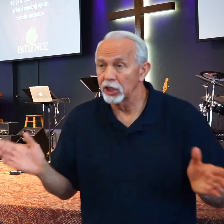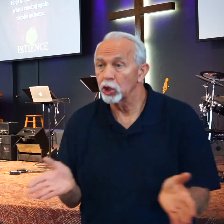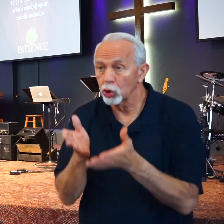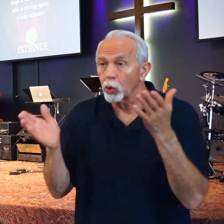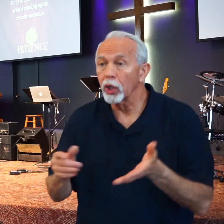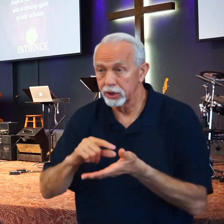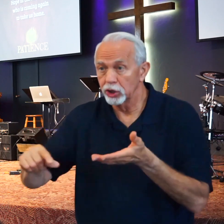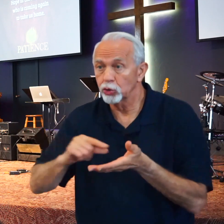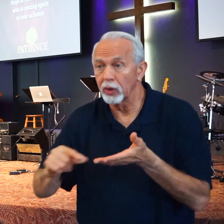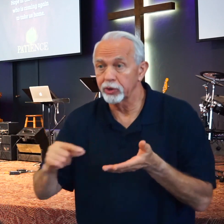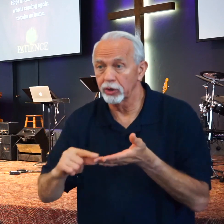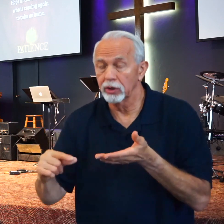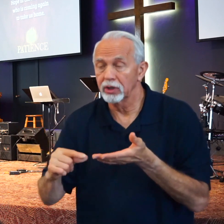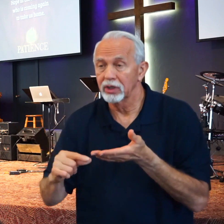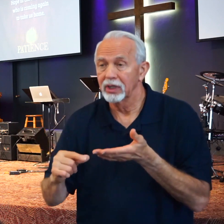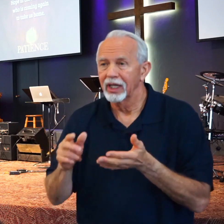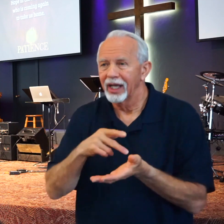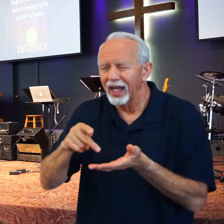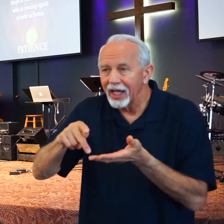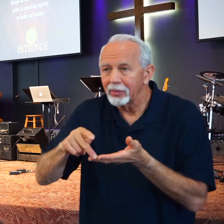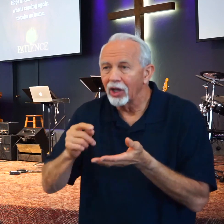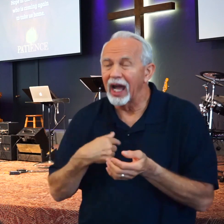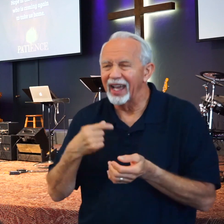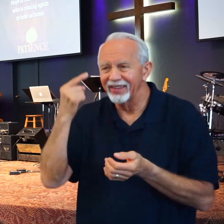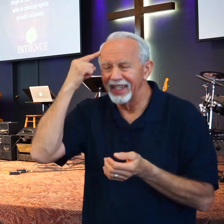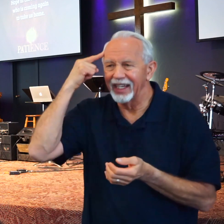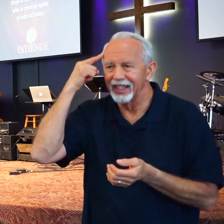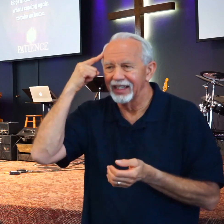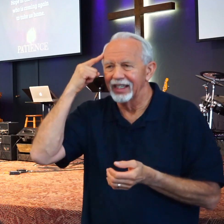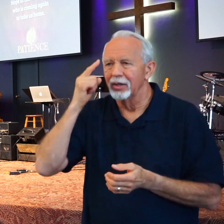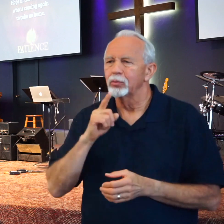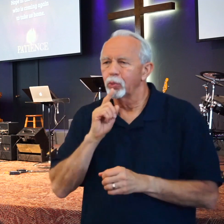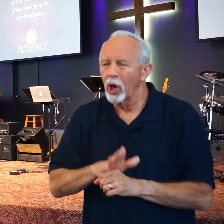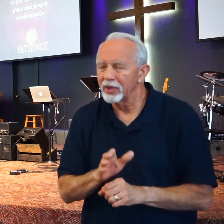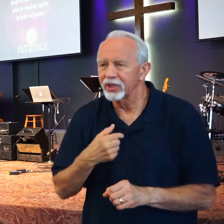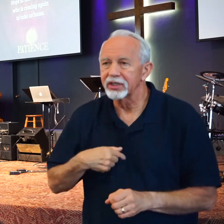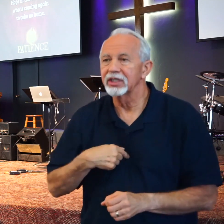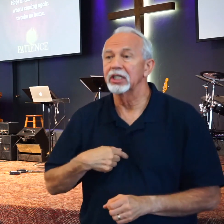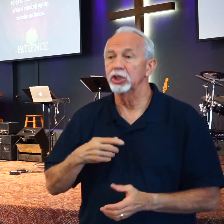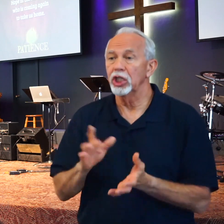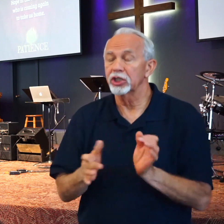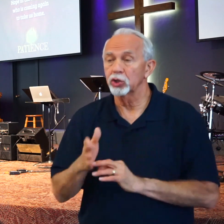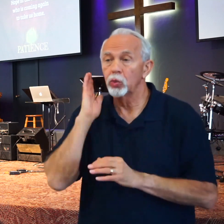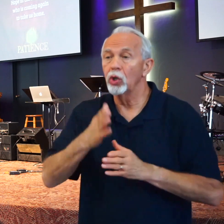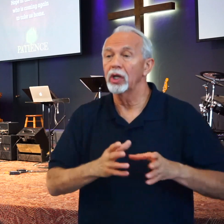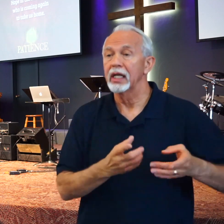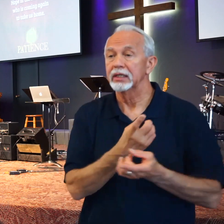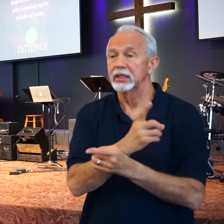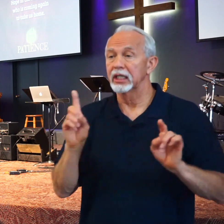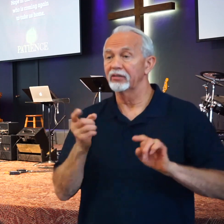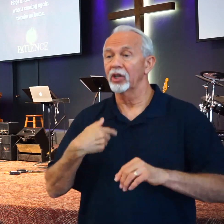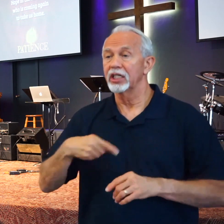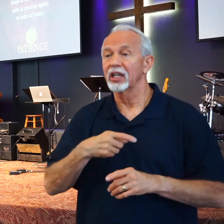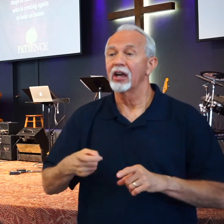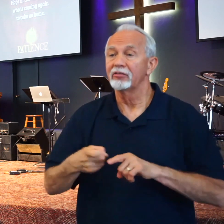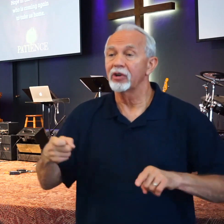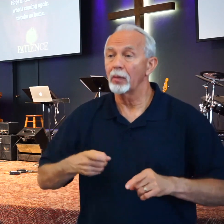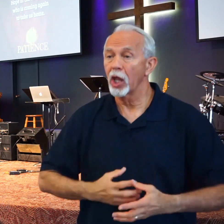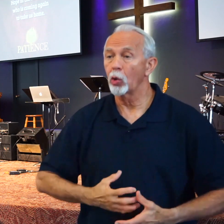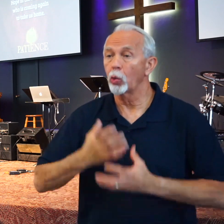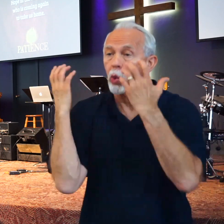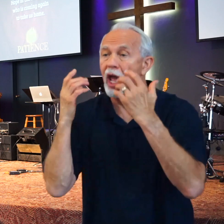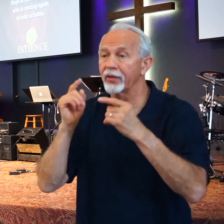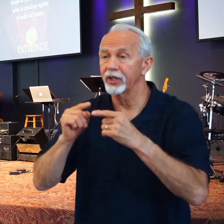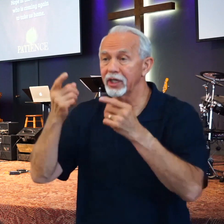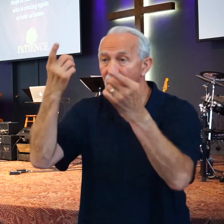passage. And Paul, I think, assures us that Jesus will deliver us from the wrath to come. And that is looking